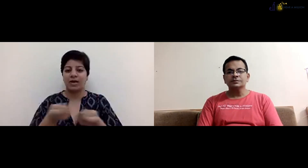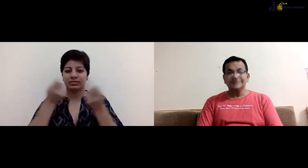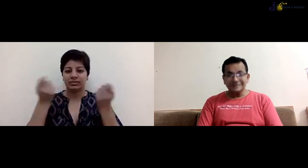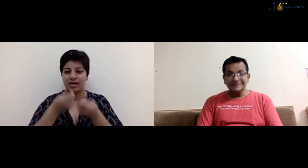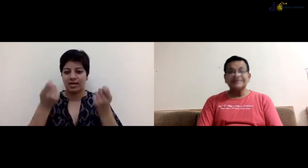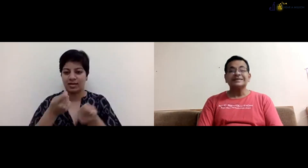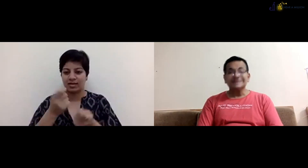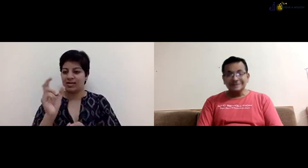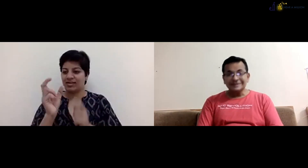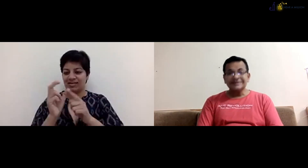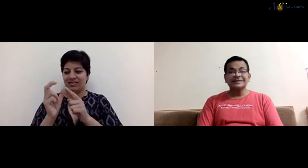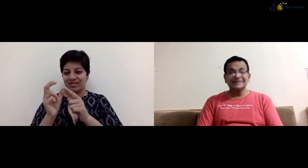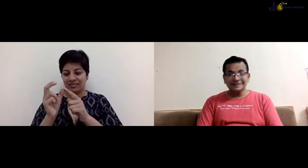yes,